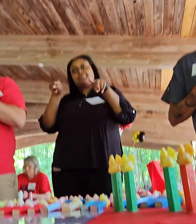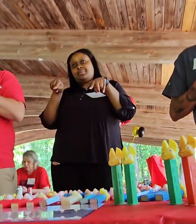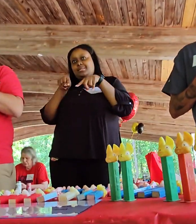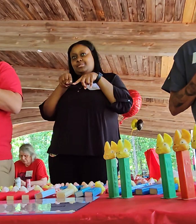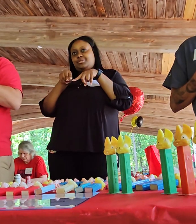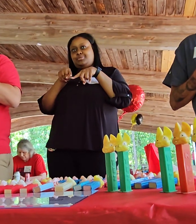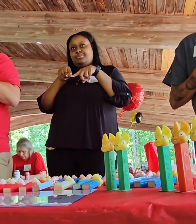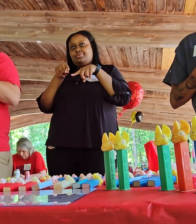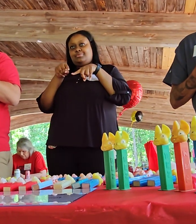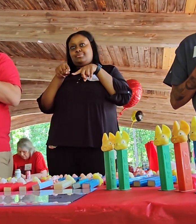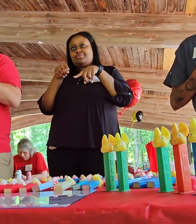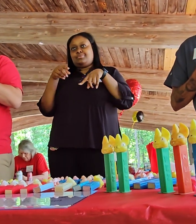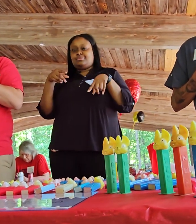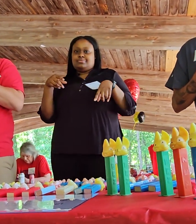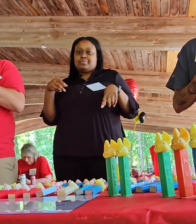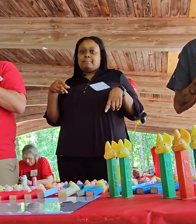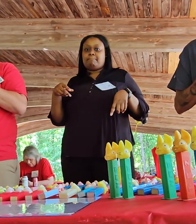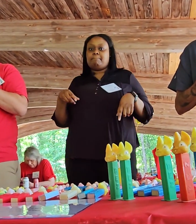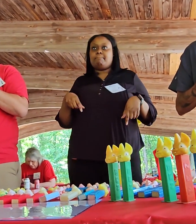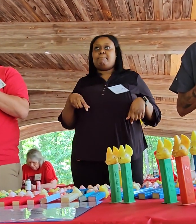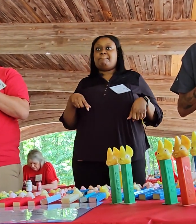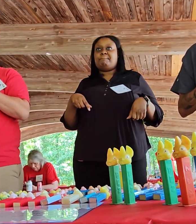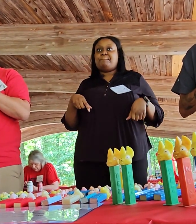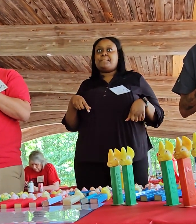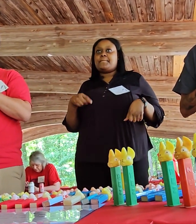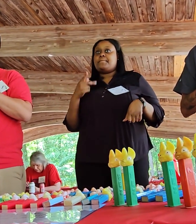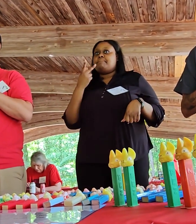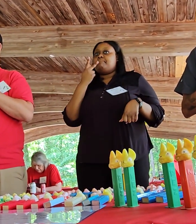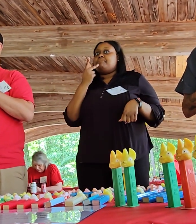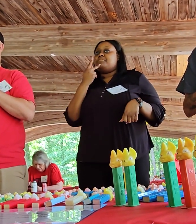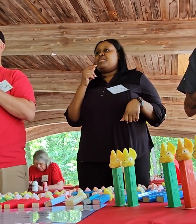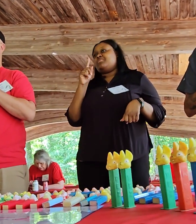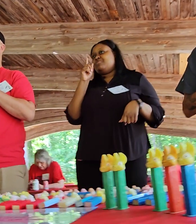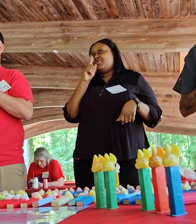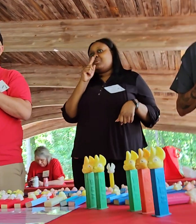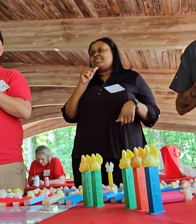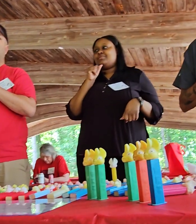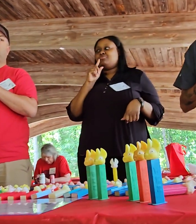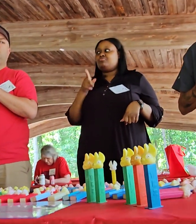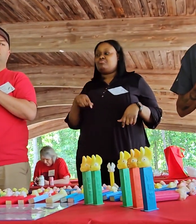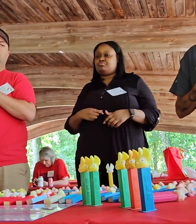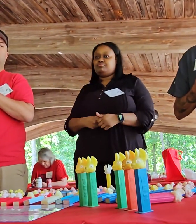looks cool, but is not legitimate dispenser.